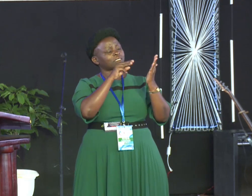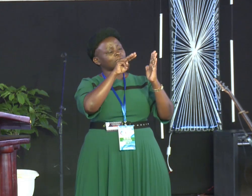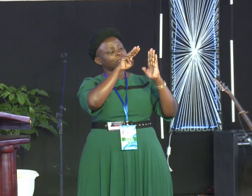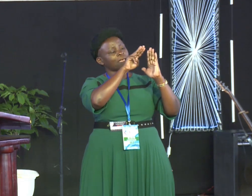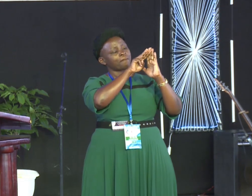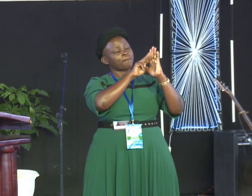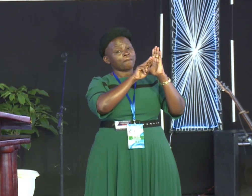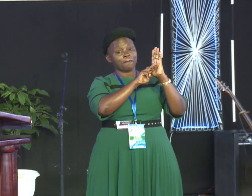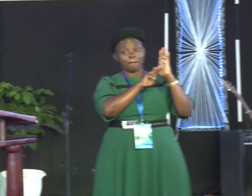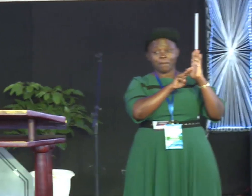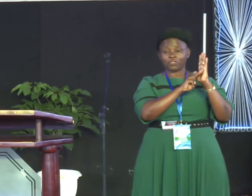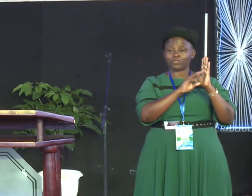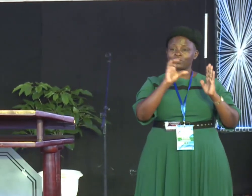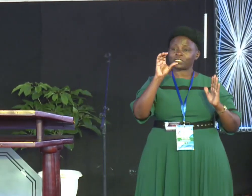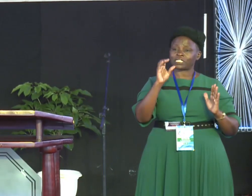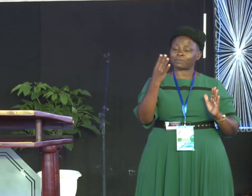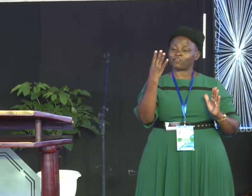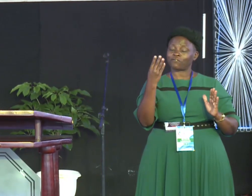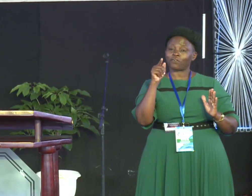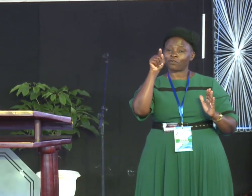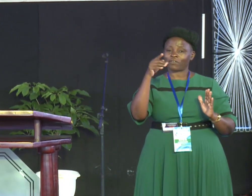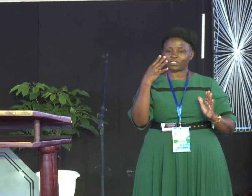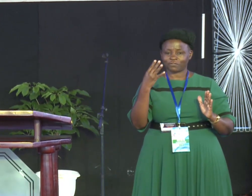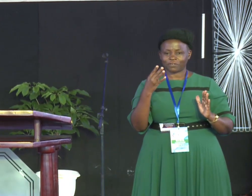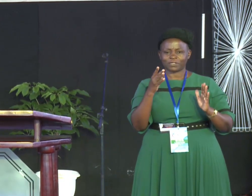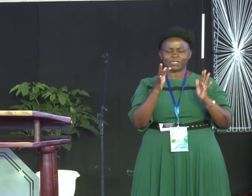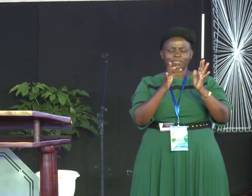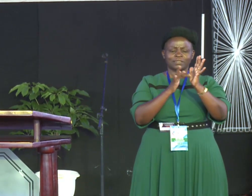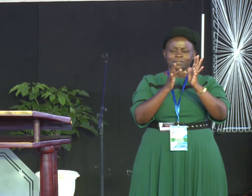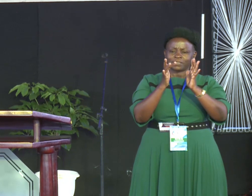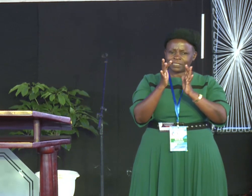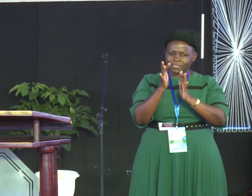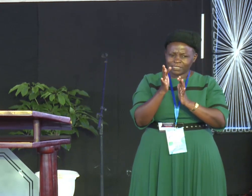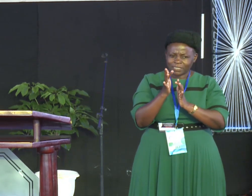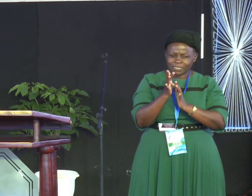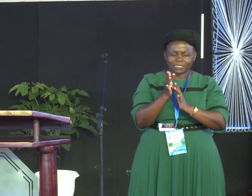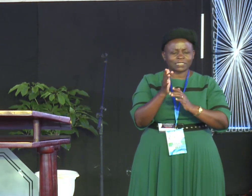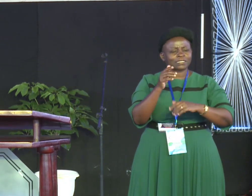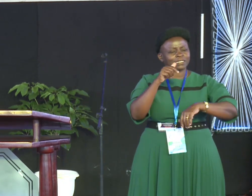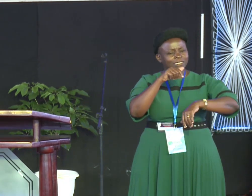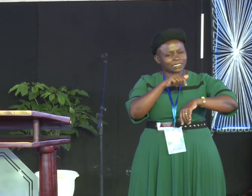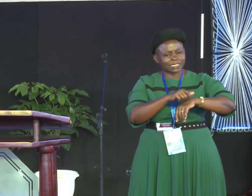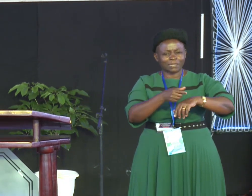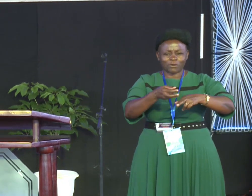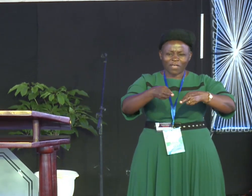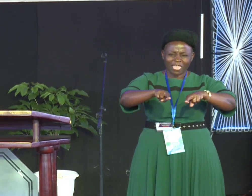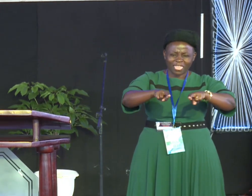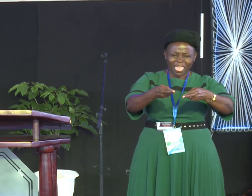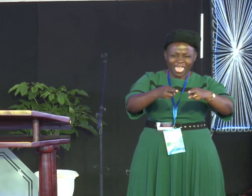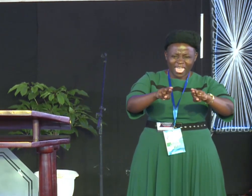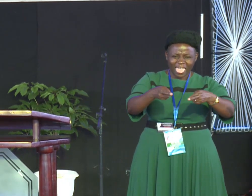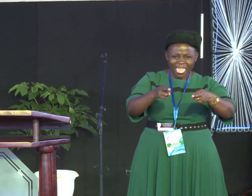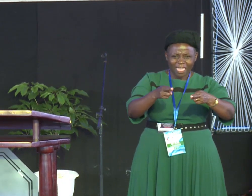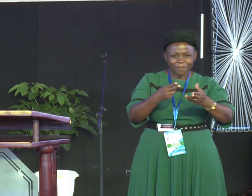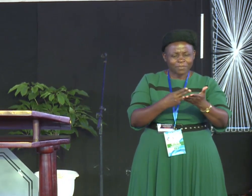nyiru akuna. The Bible says in Matthew 4:4. Yesu yali ali kasera ko kugezesebwa. Jesus was in a time of testing. Omoyo